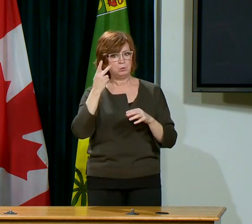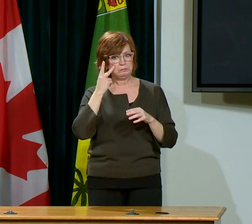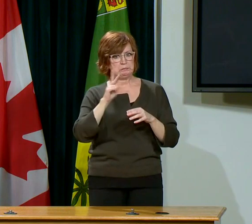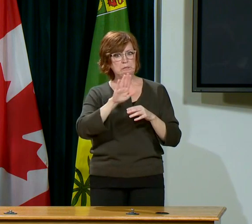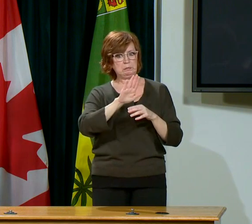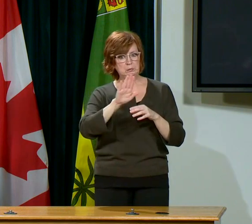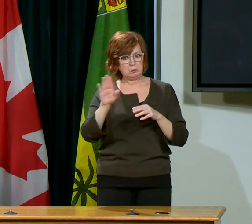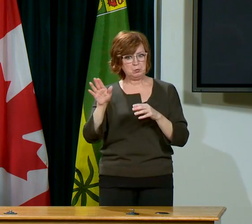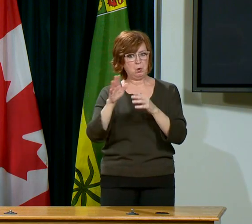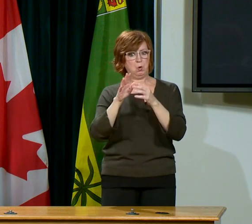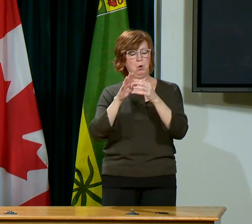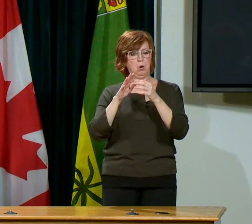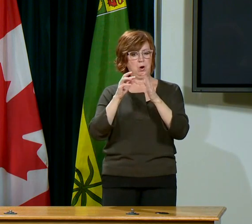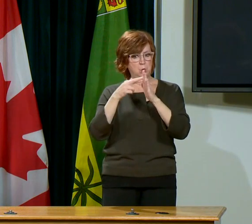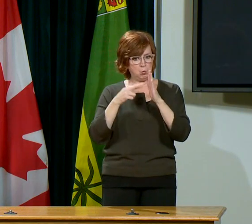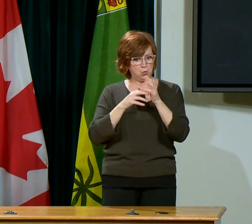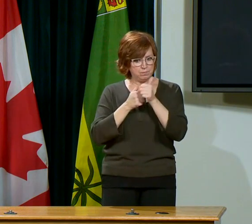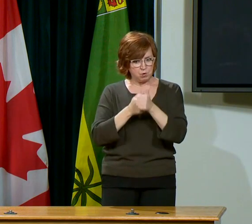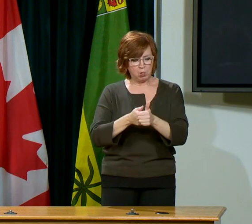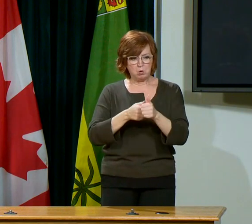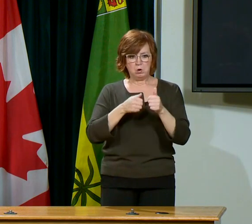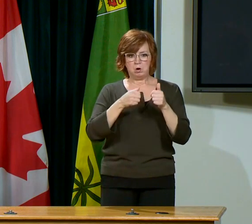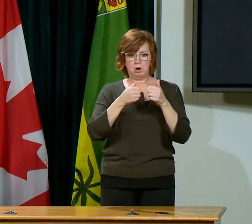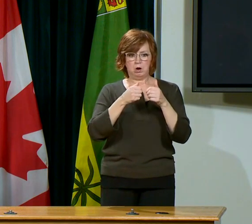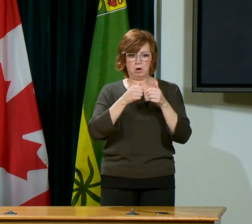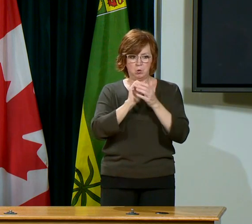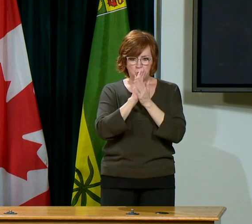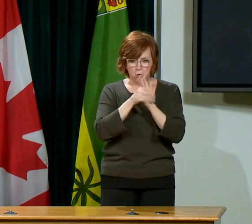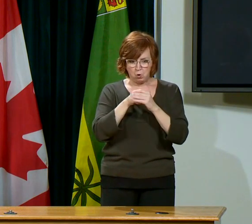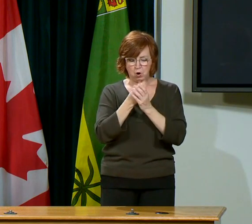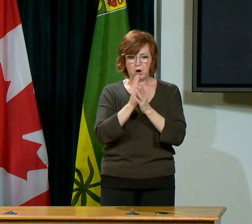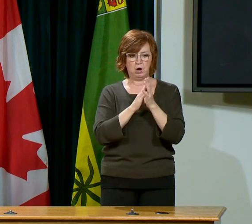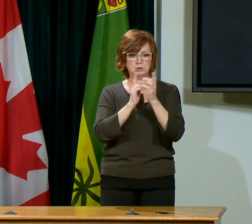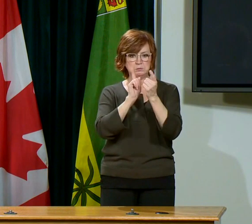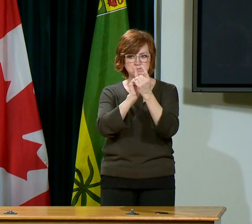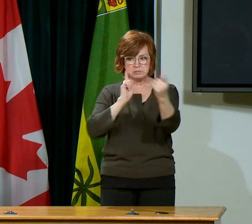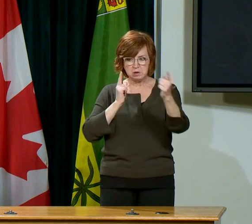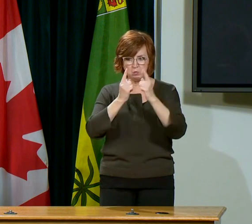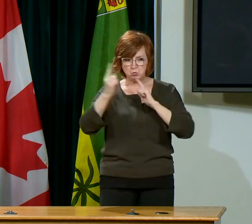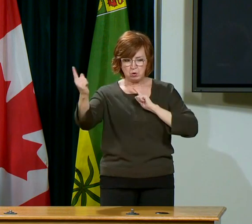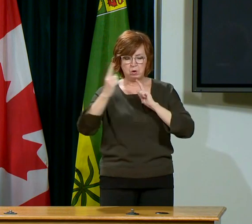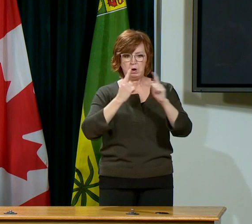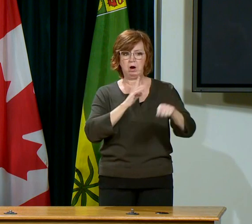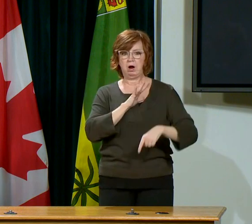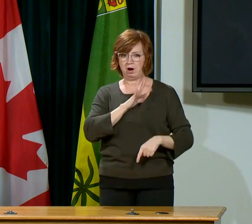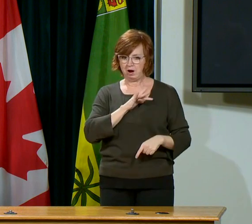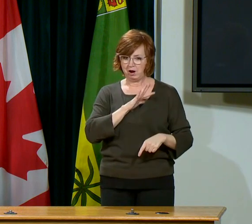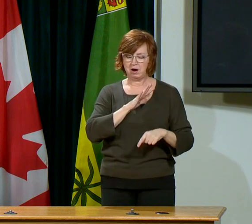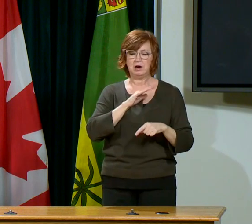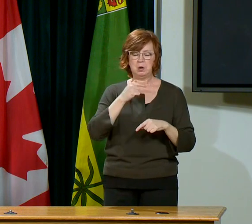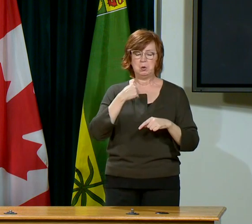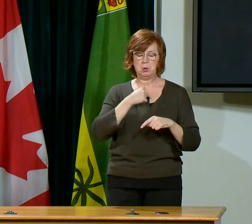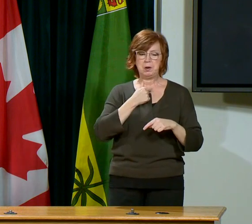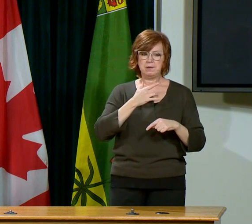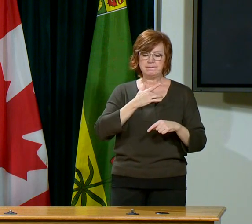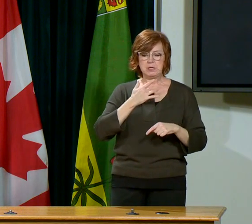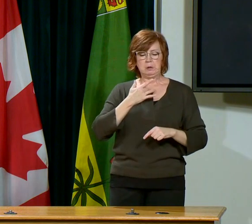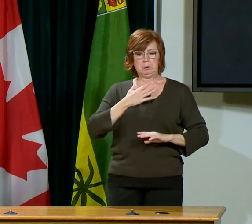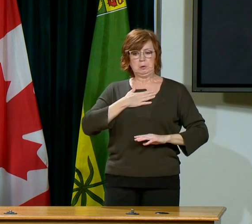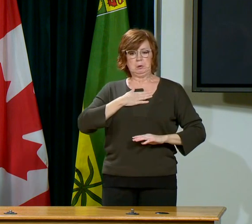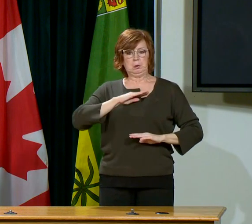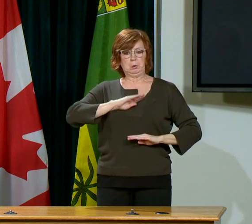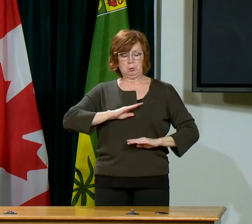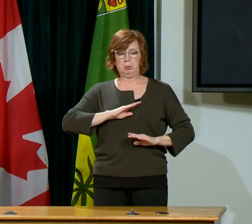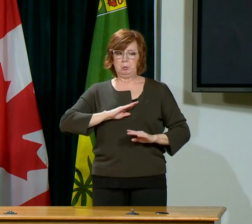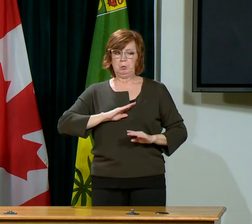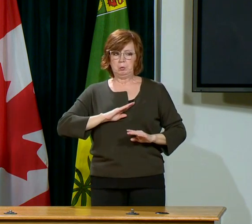to prevent the spread of COVID, but we don't have a crystal ball, as we said before, so we don't know what's going to happen next week, and I think things are encouraging, and